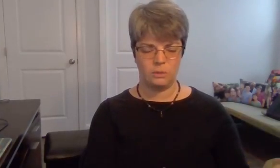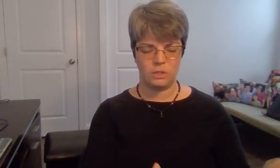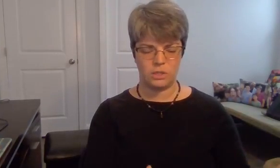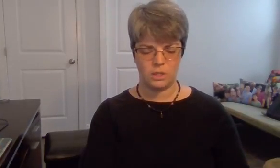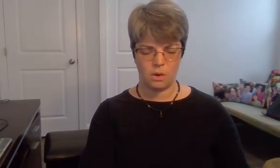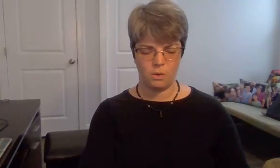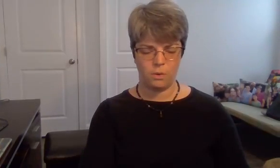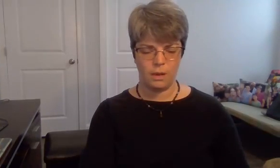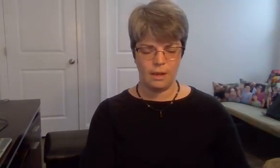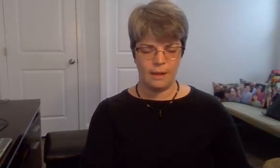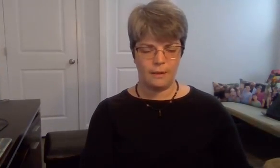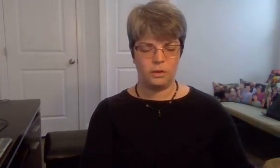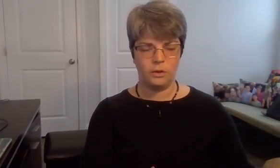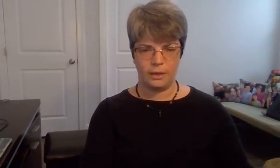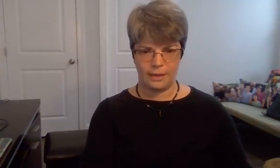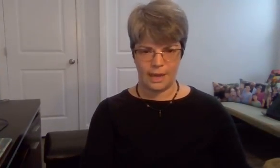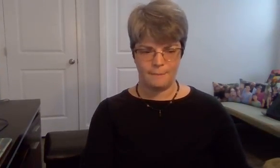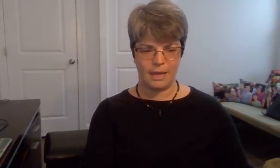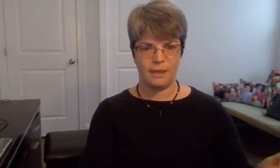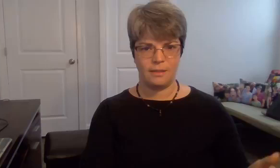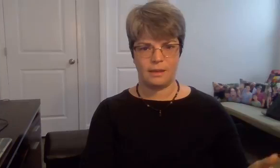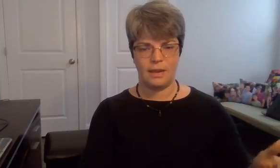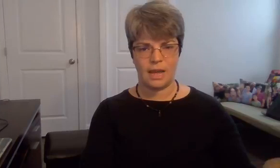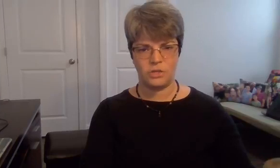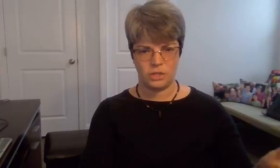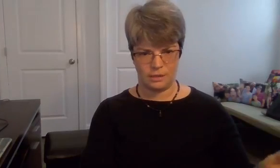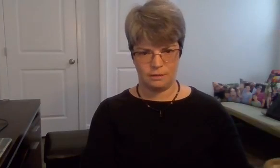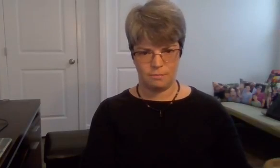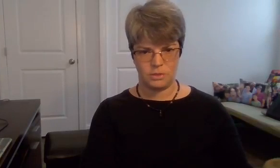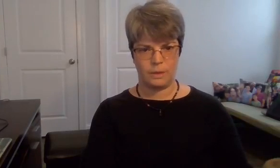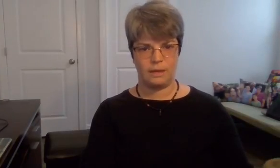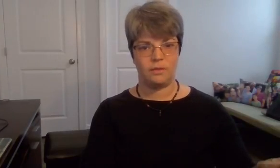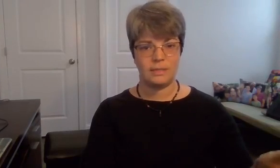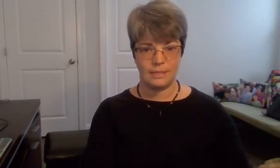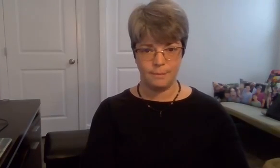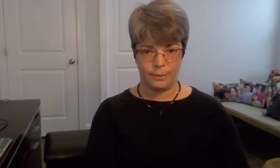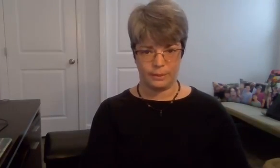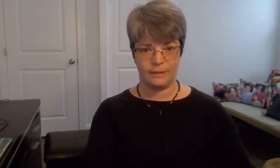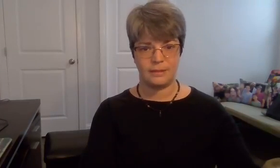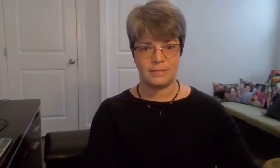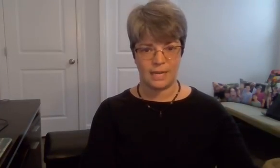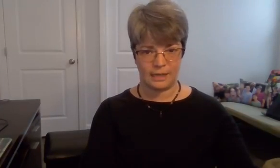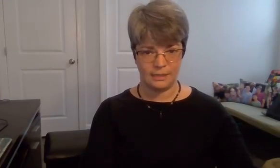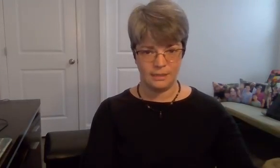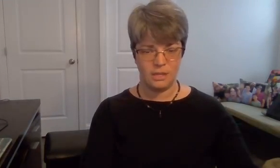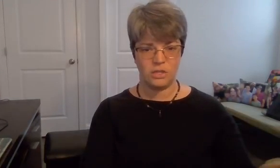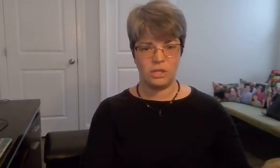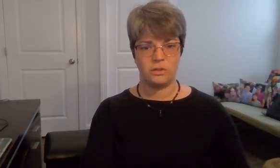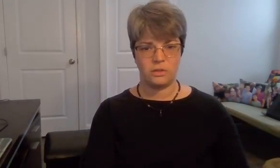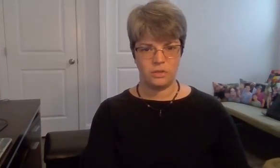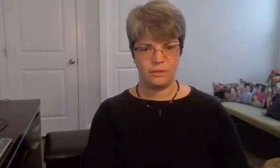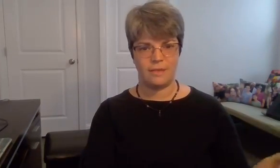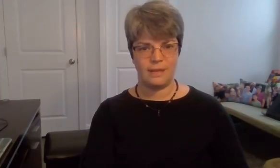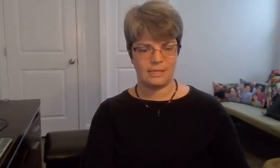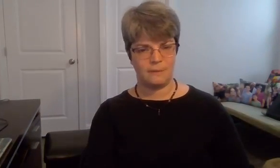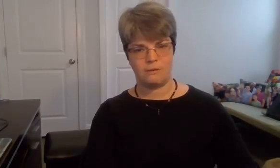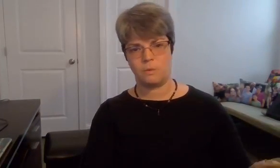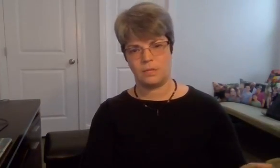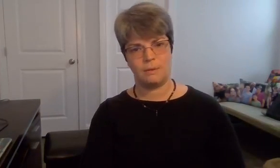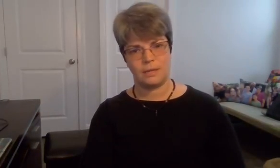was so good at making the connection between the symbol and the sign. She understood that things can be represented by